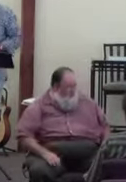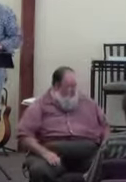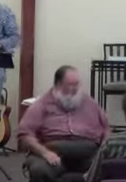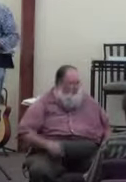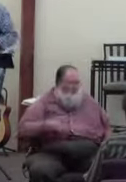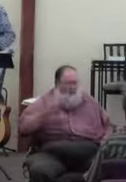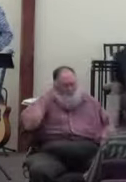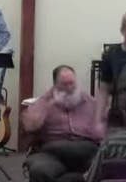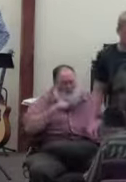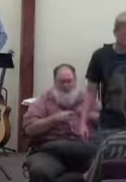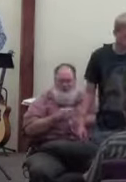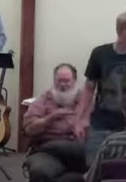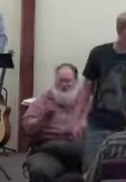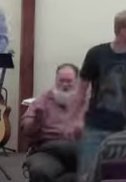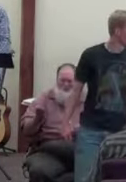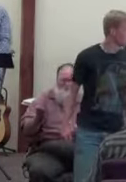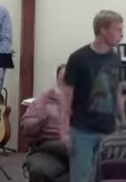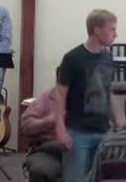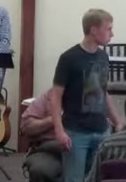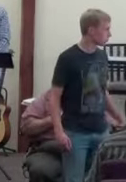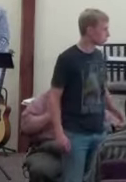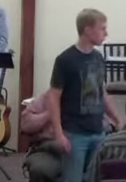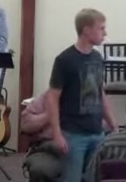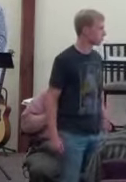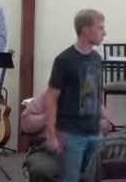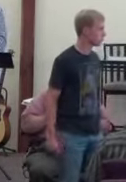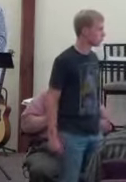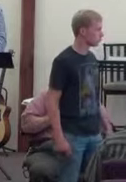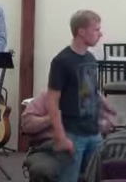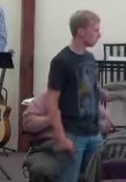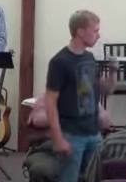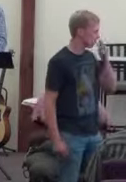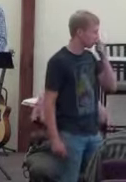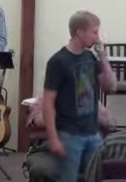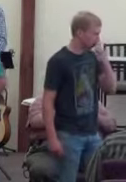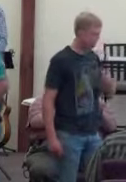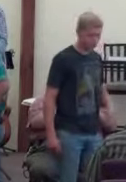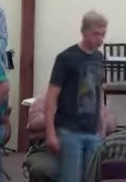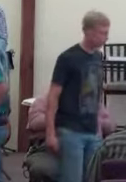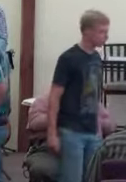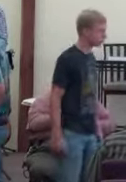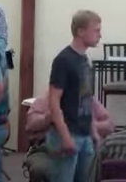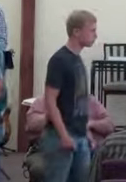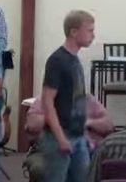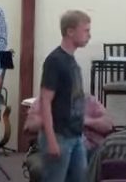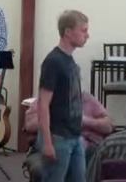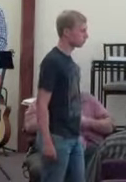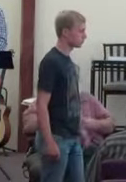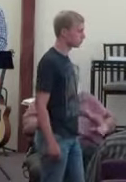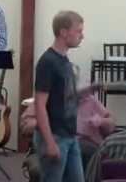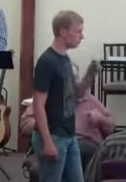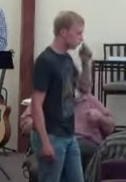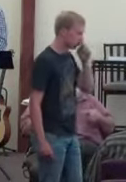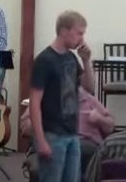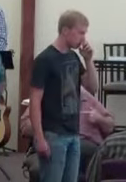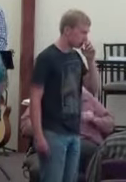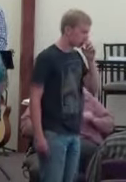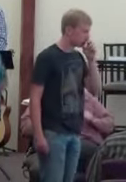I don't know about any of you, but I felt powerless several times in my life. And to lose hope and to feel